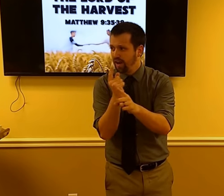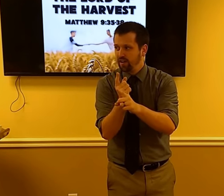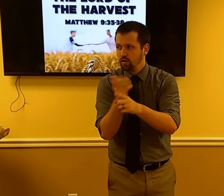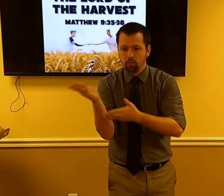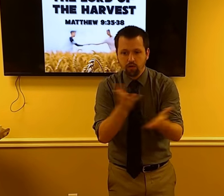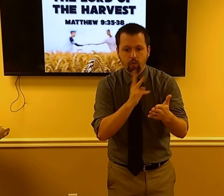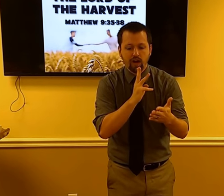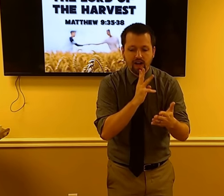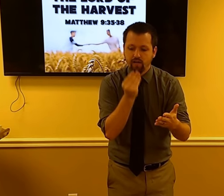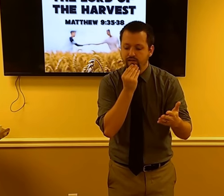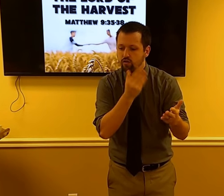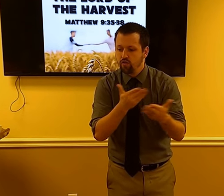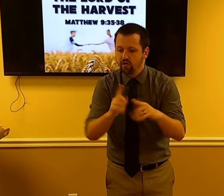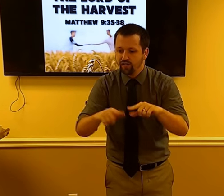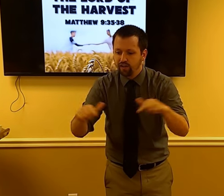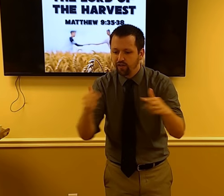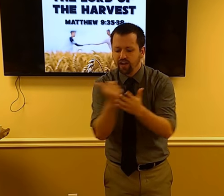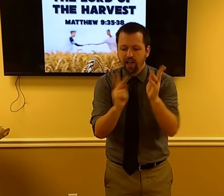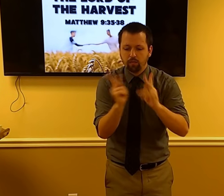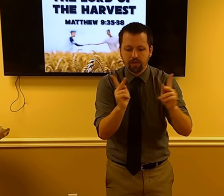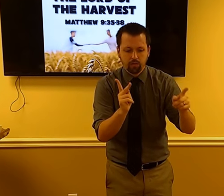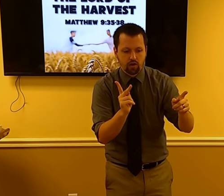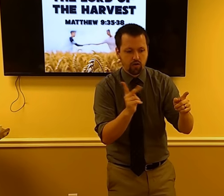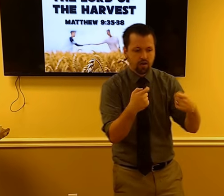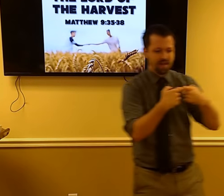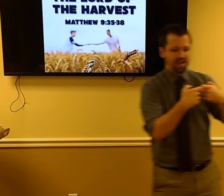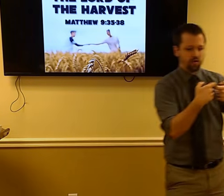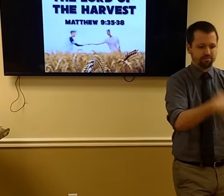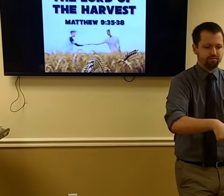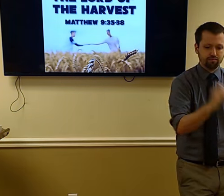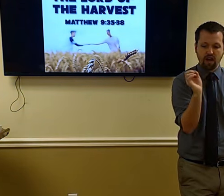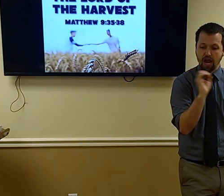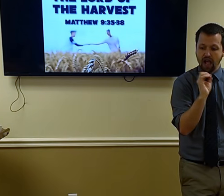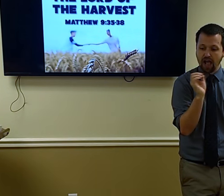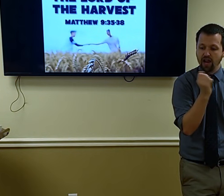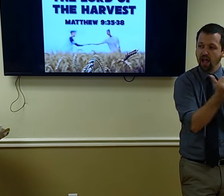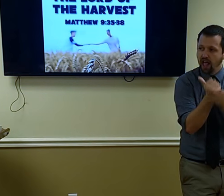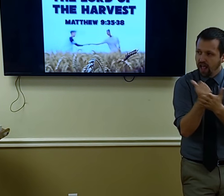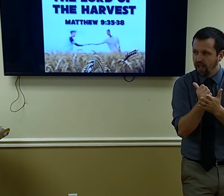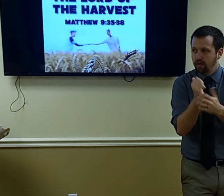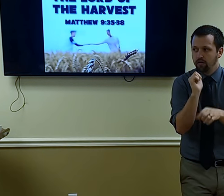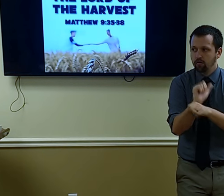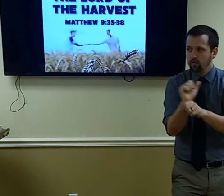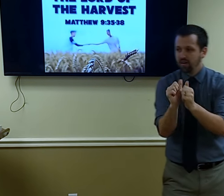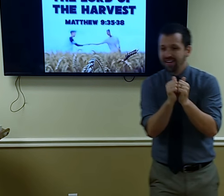right? Bring water, food, different, help people, power, not work